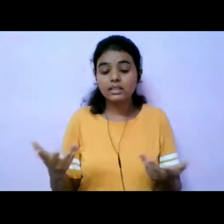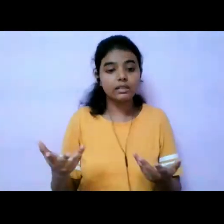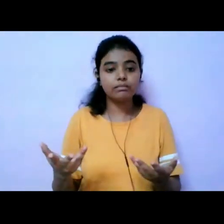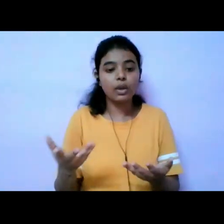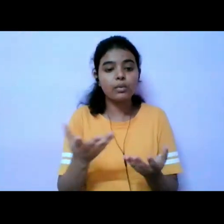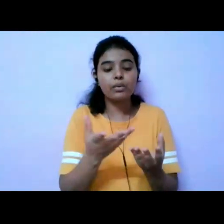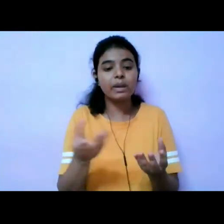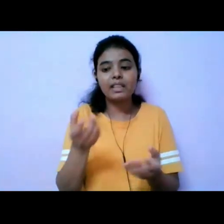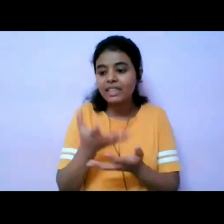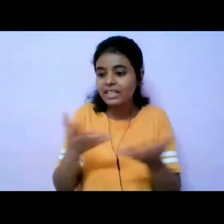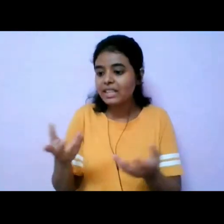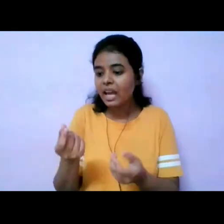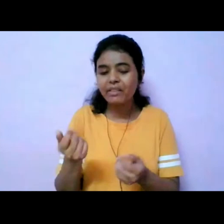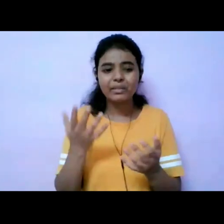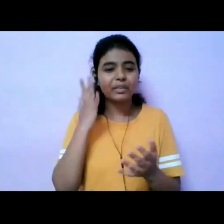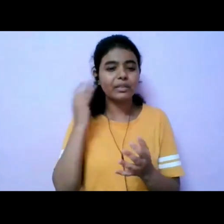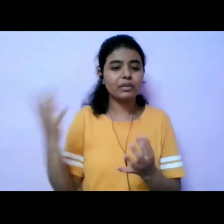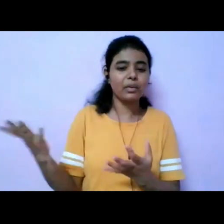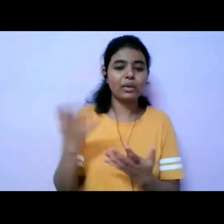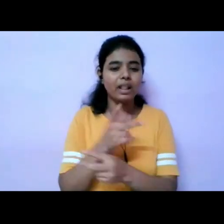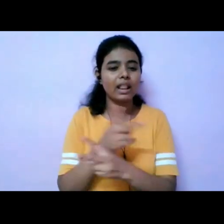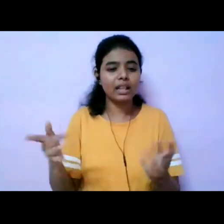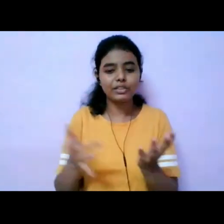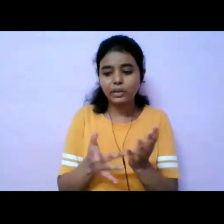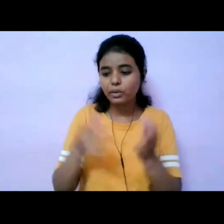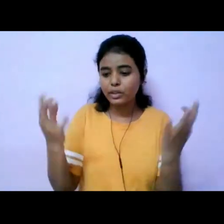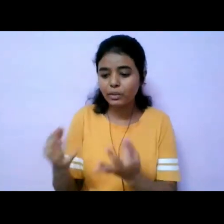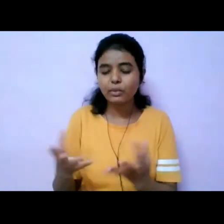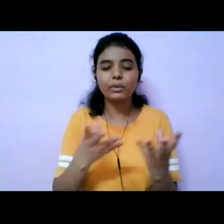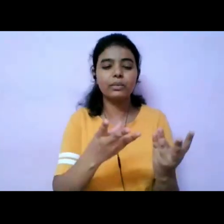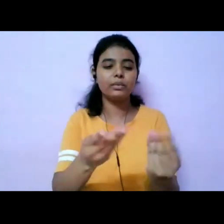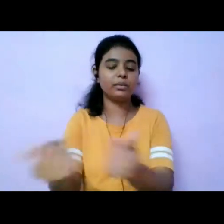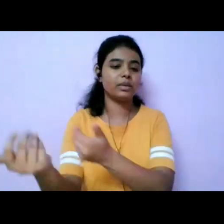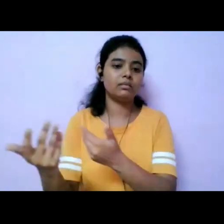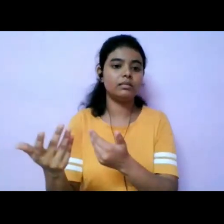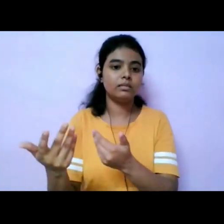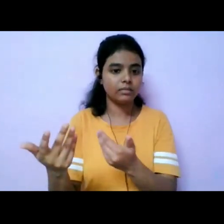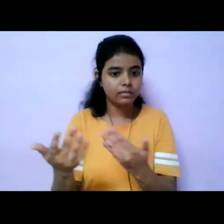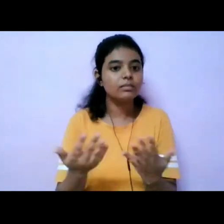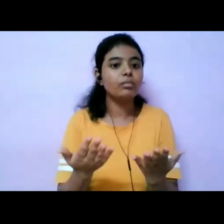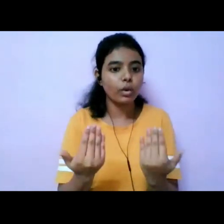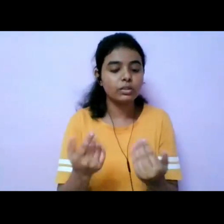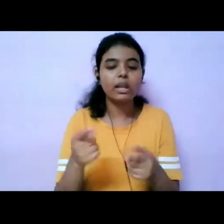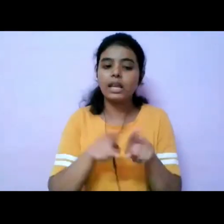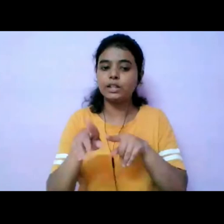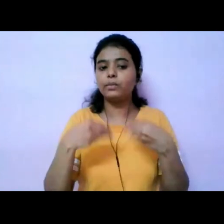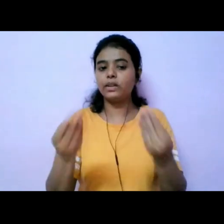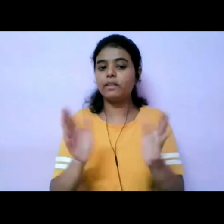vanish because of technological innovations. So for instance, let me give you an